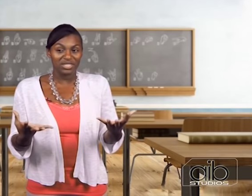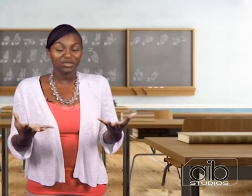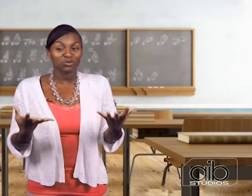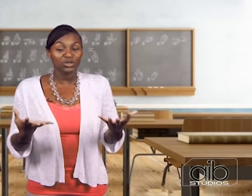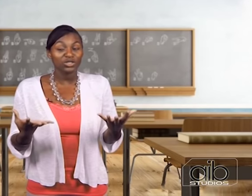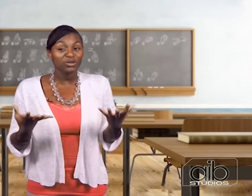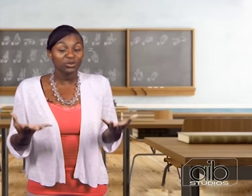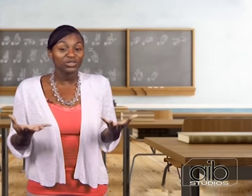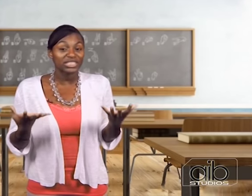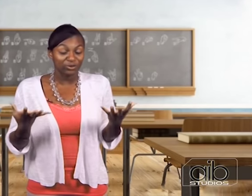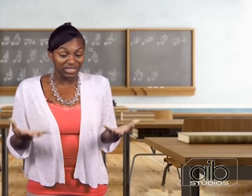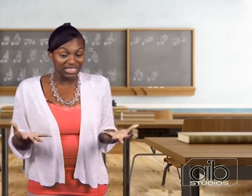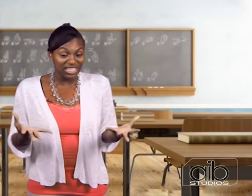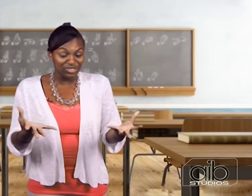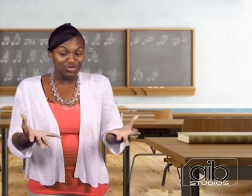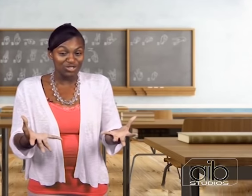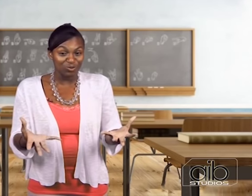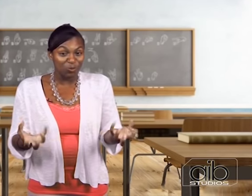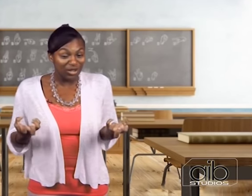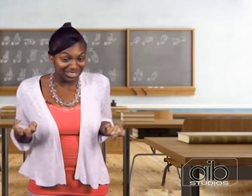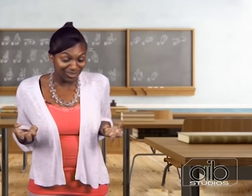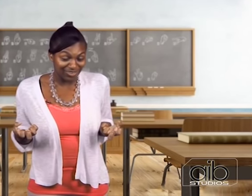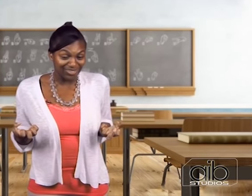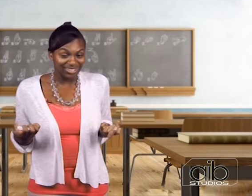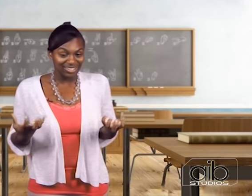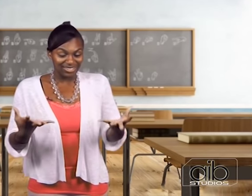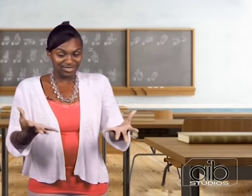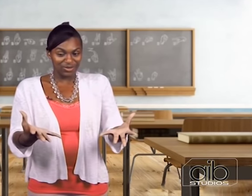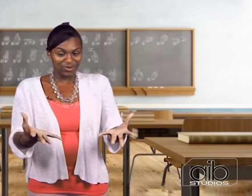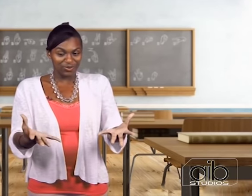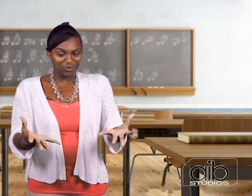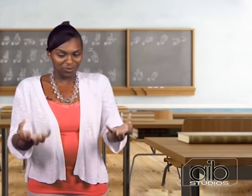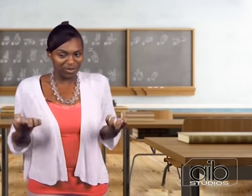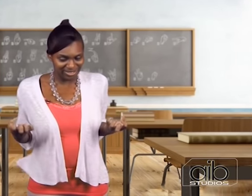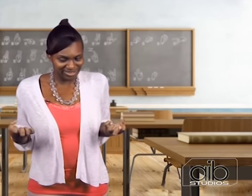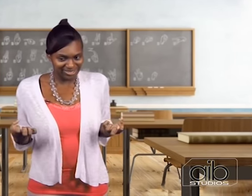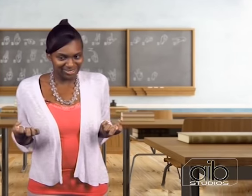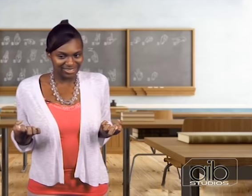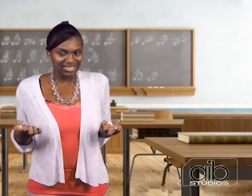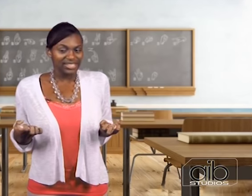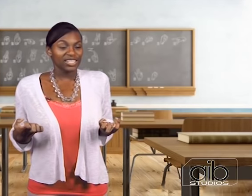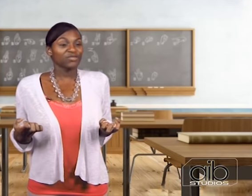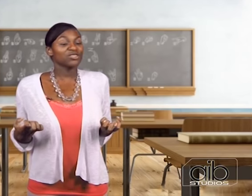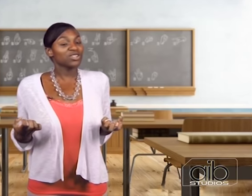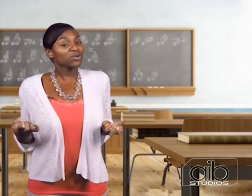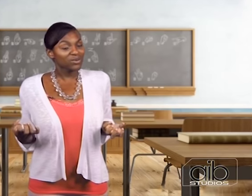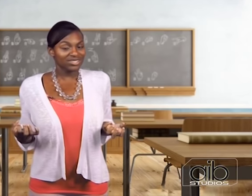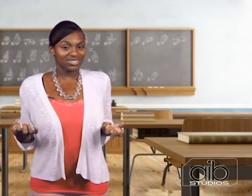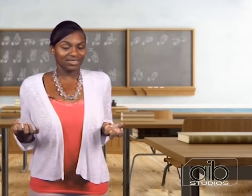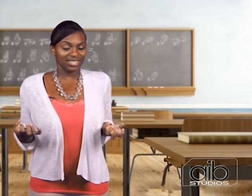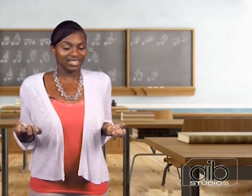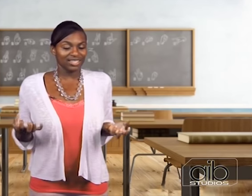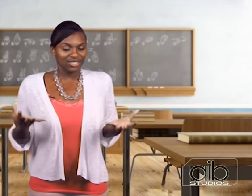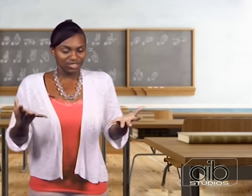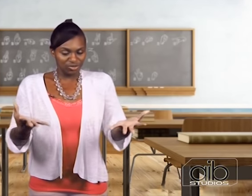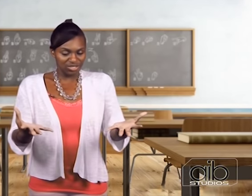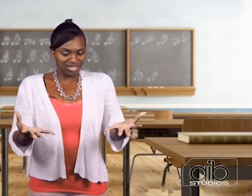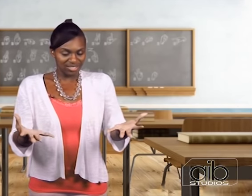being really, really greedy and you just want it all. So, want. If you don't want something, you